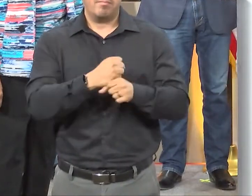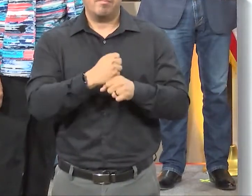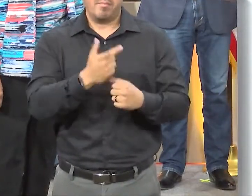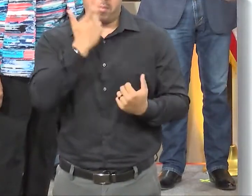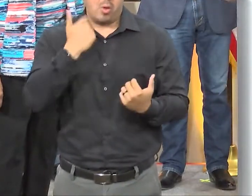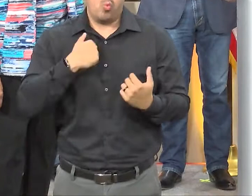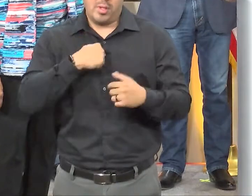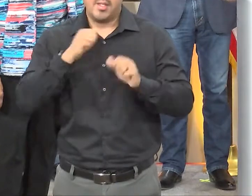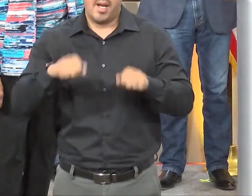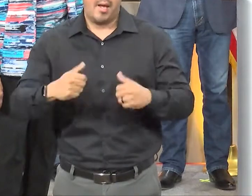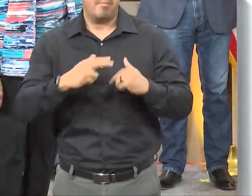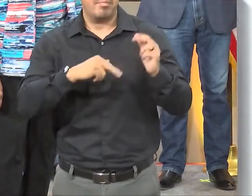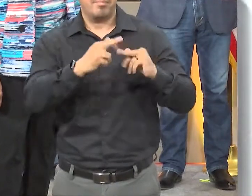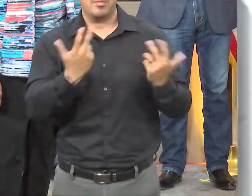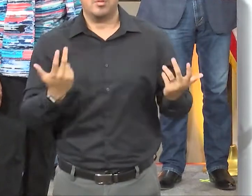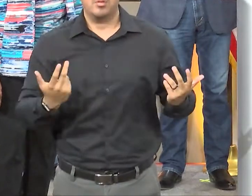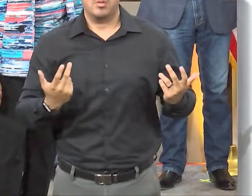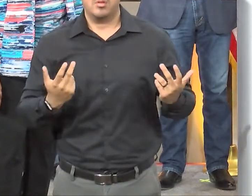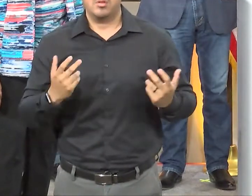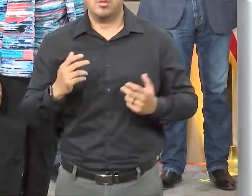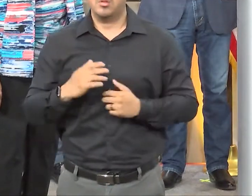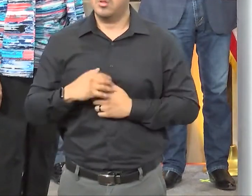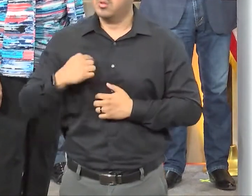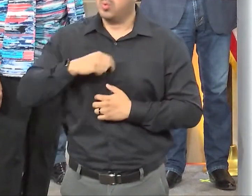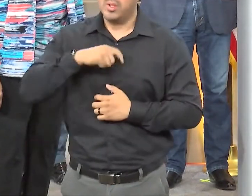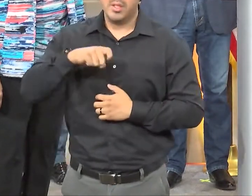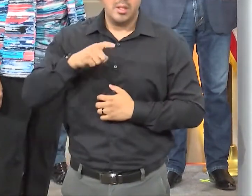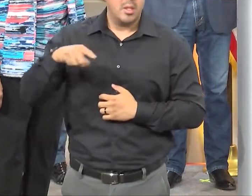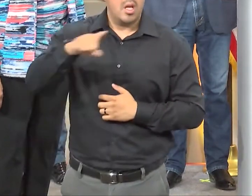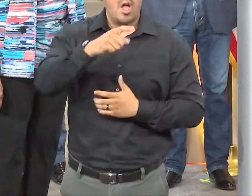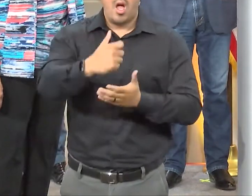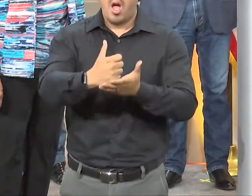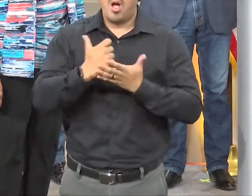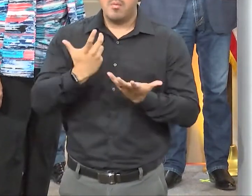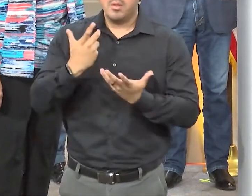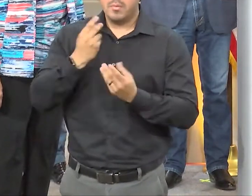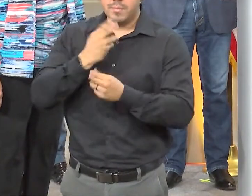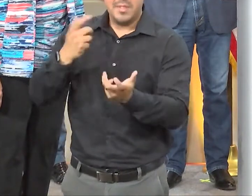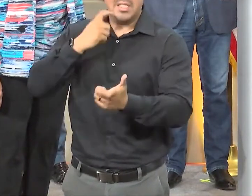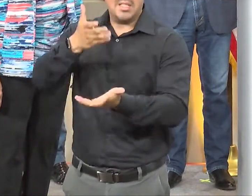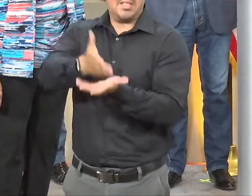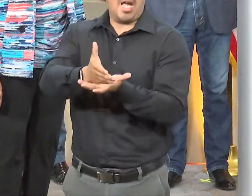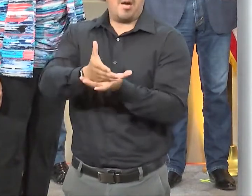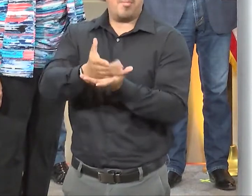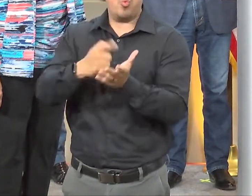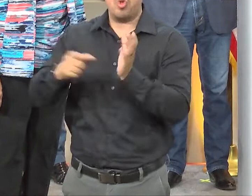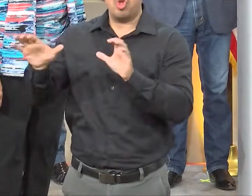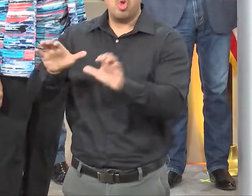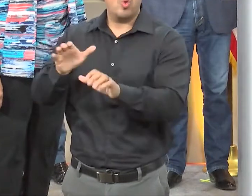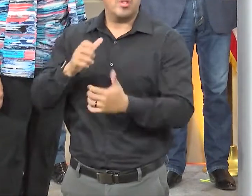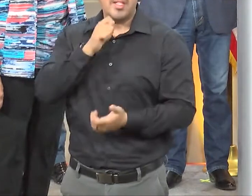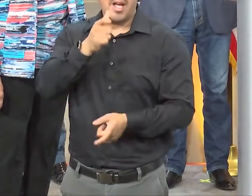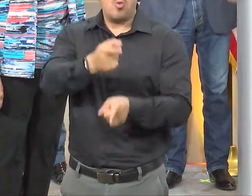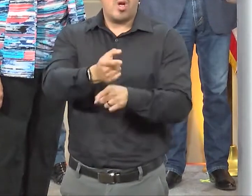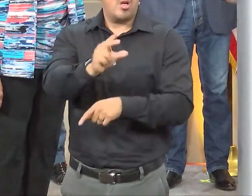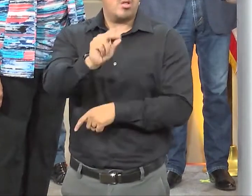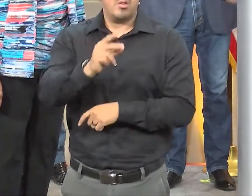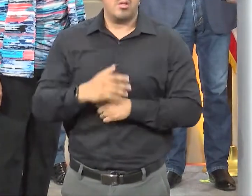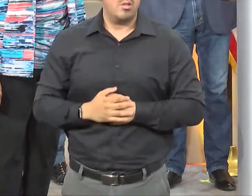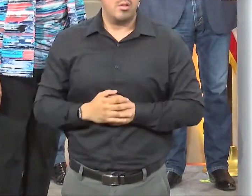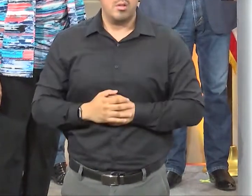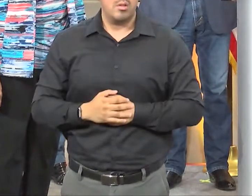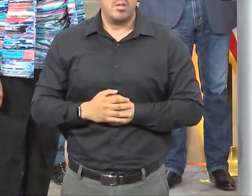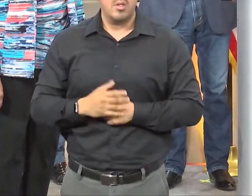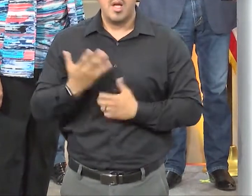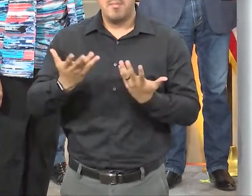can't. So we need you guys to help us get this word out to stop what they're doing. It's not right. Think about it.